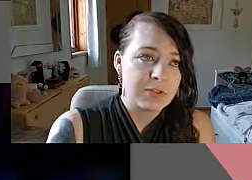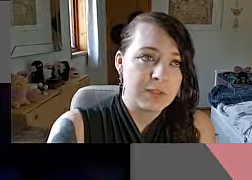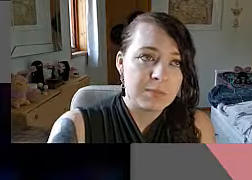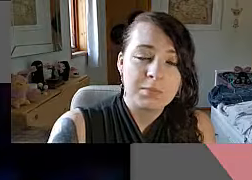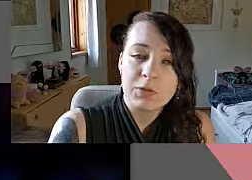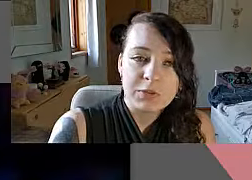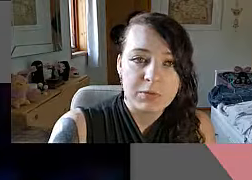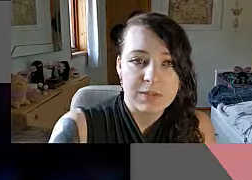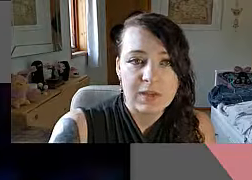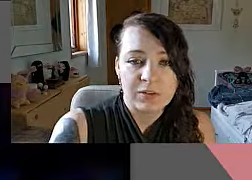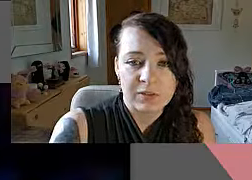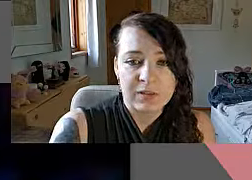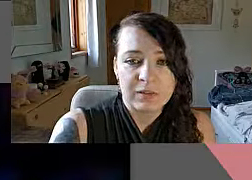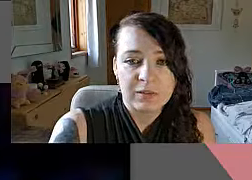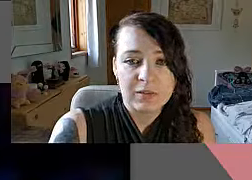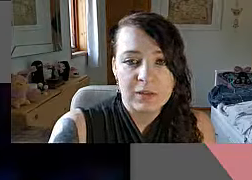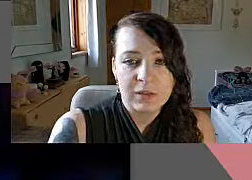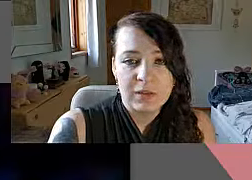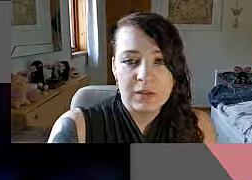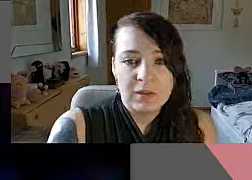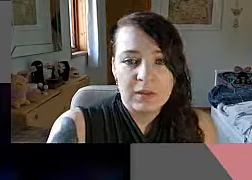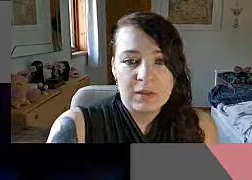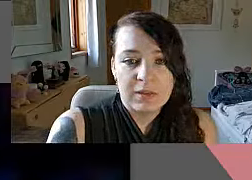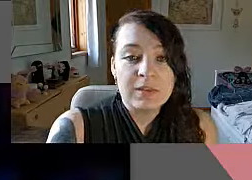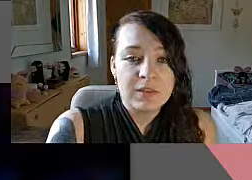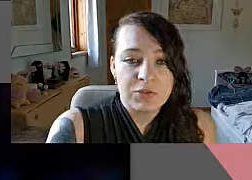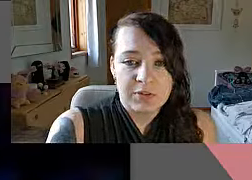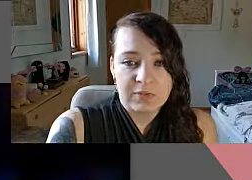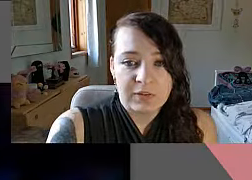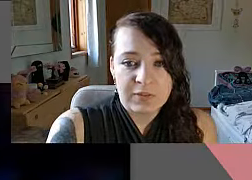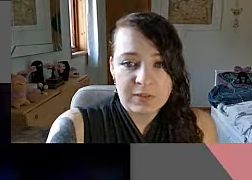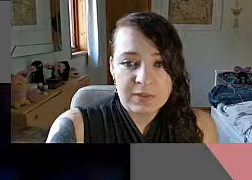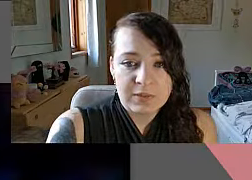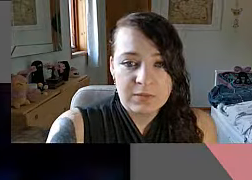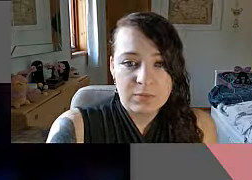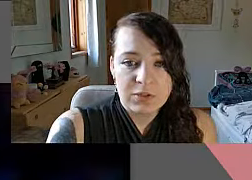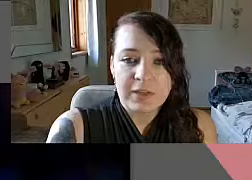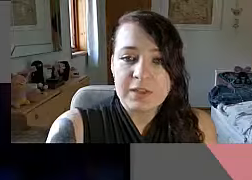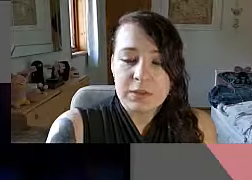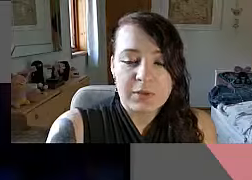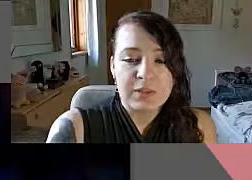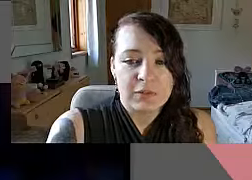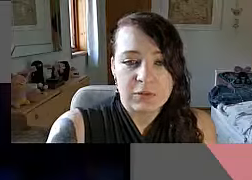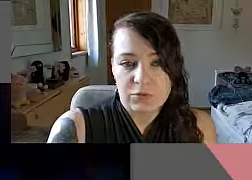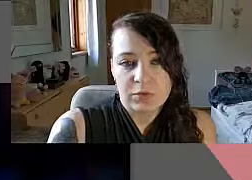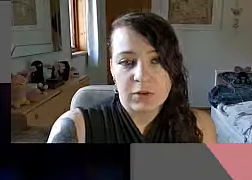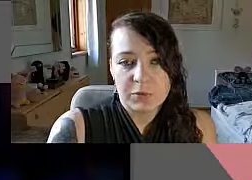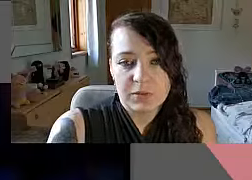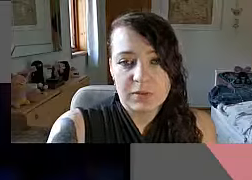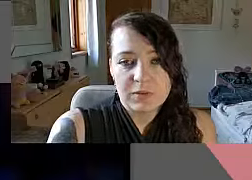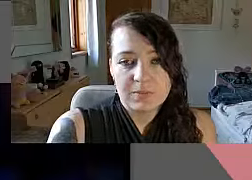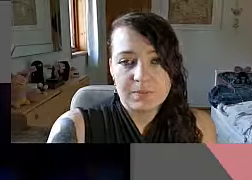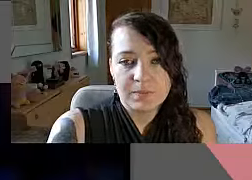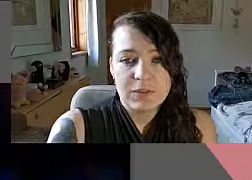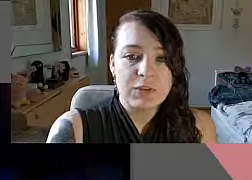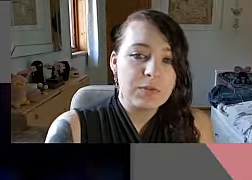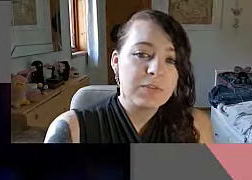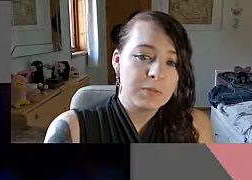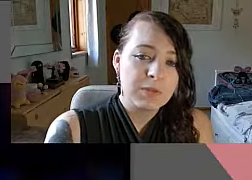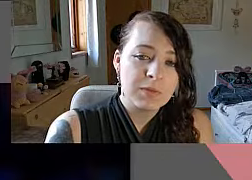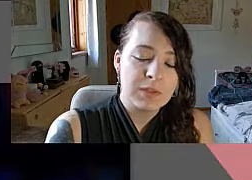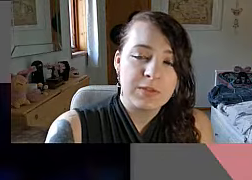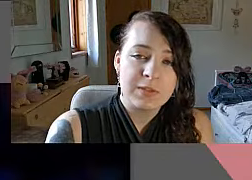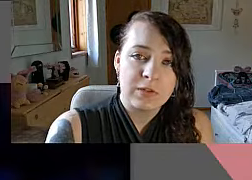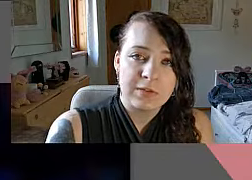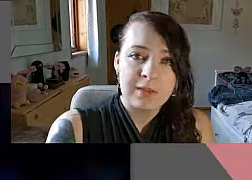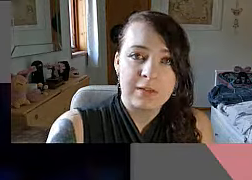Call of Duty motor preset earlier. This is Street Fighter 6, which has 3 different control options. 2 of